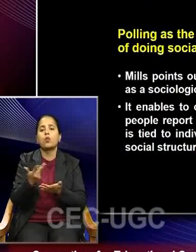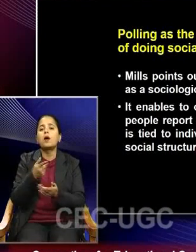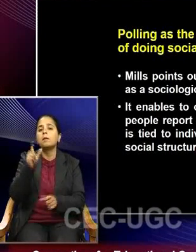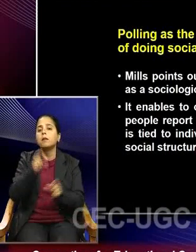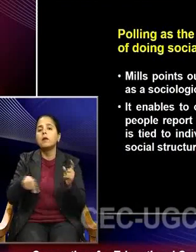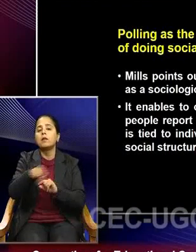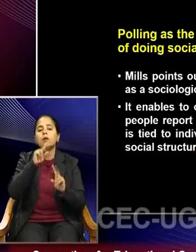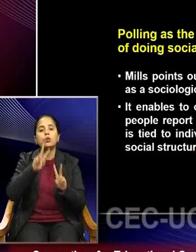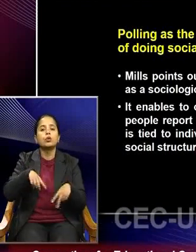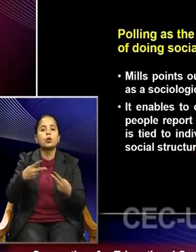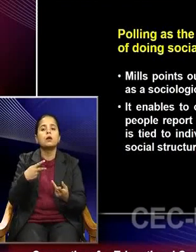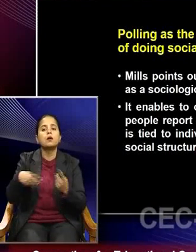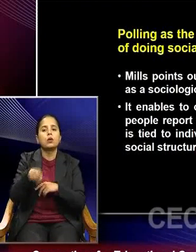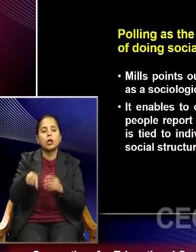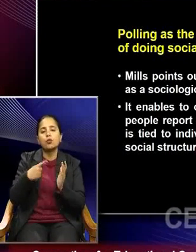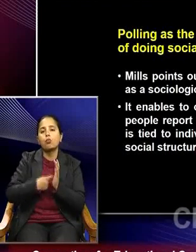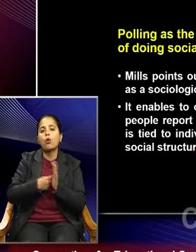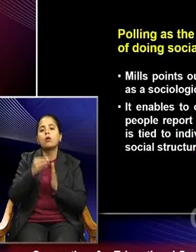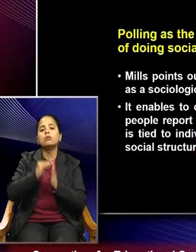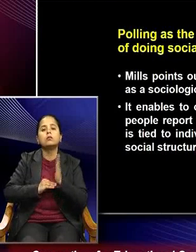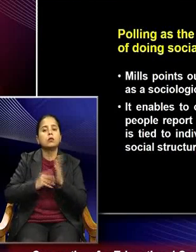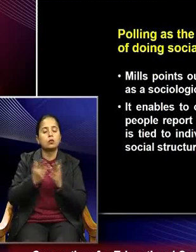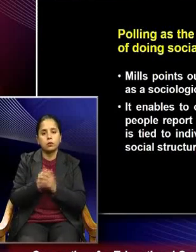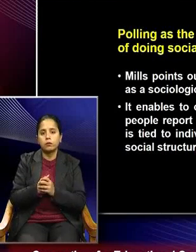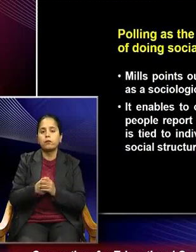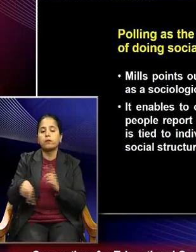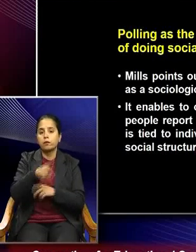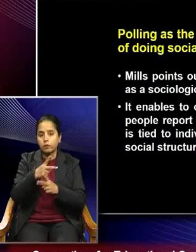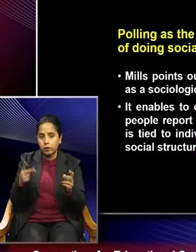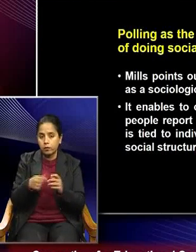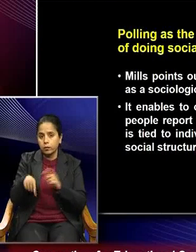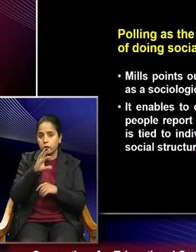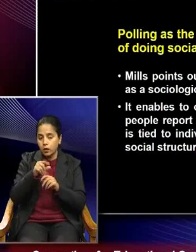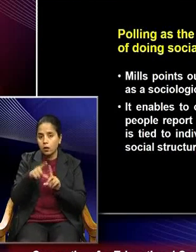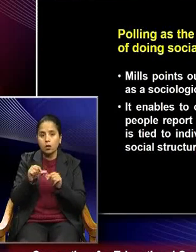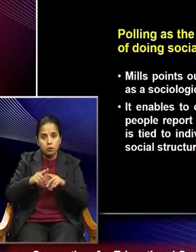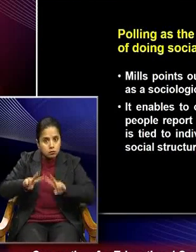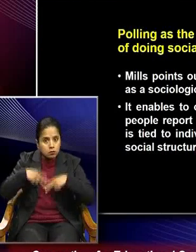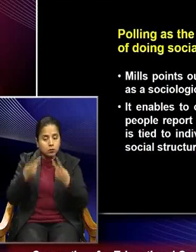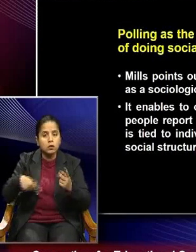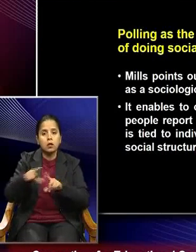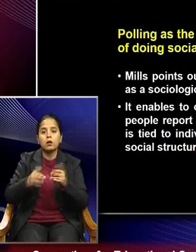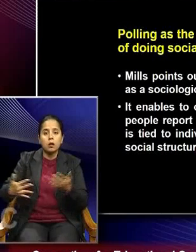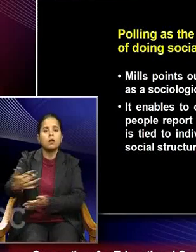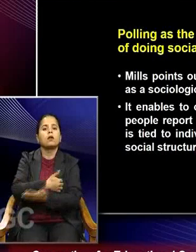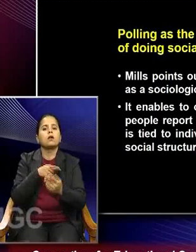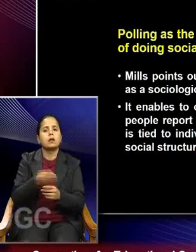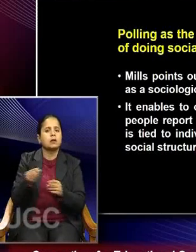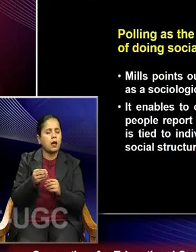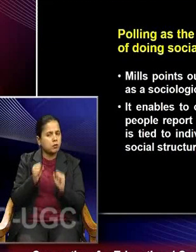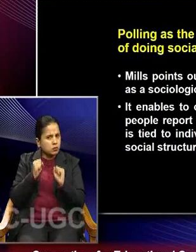people report as the opinion. The report or the data collected is tied